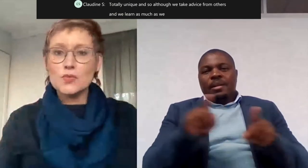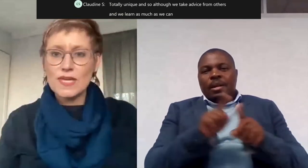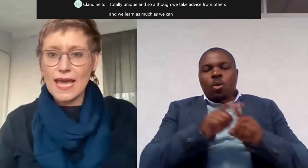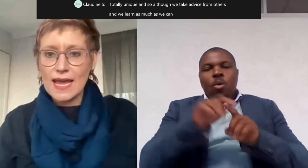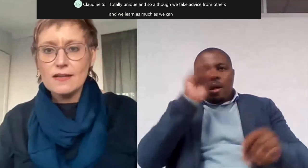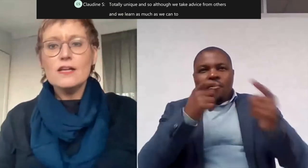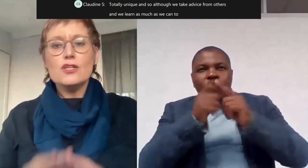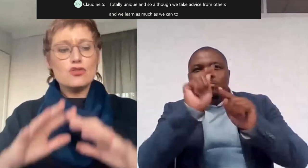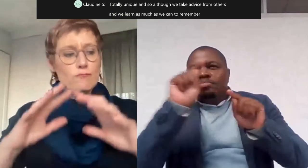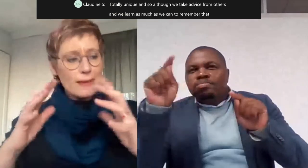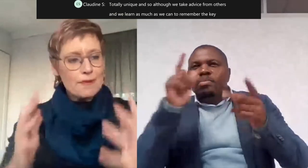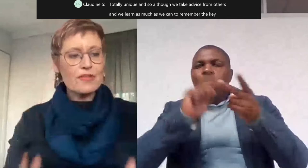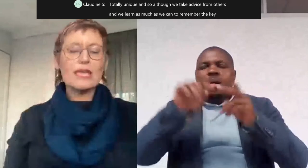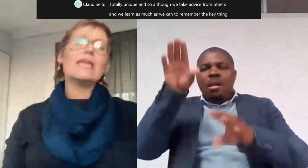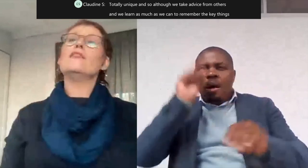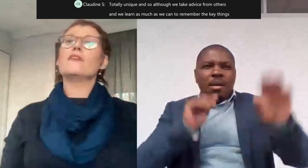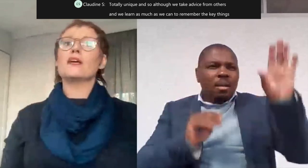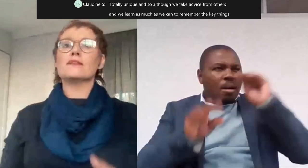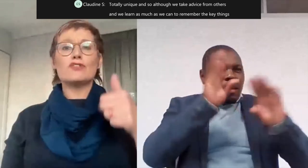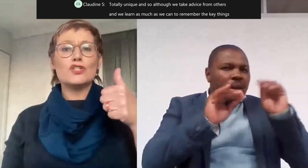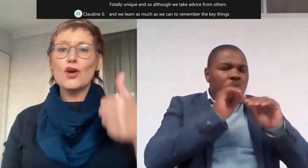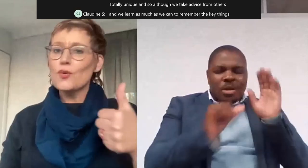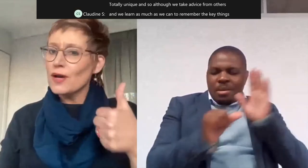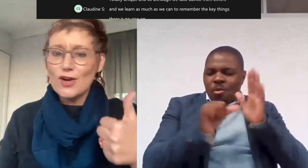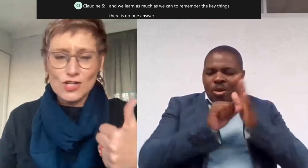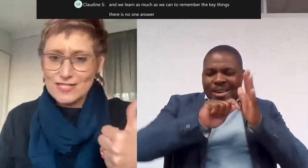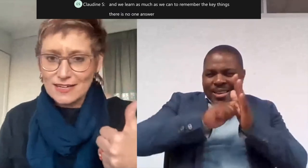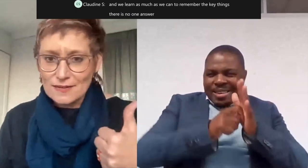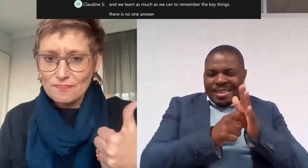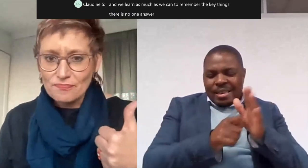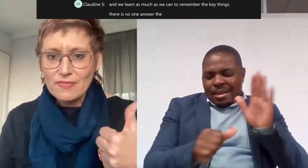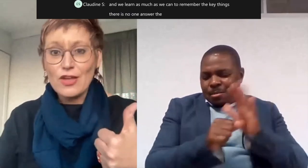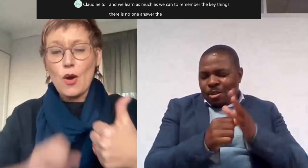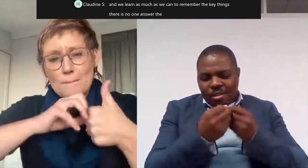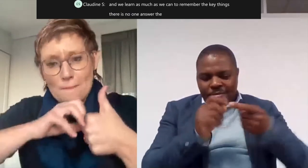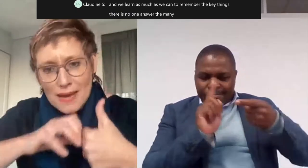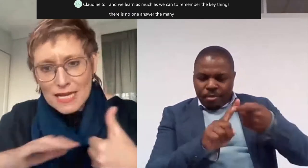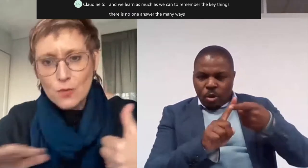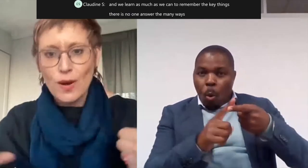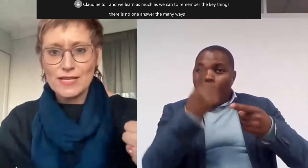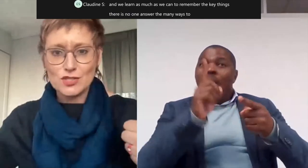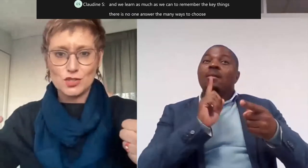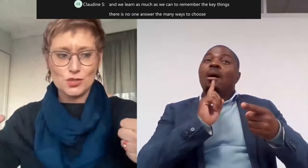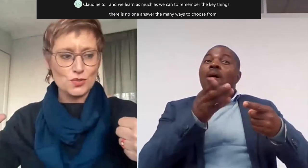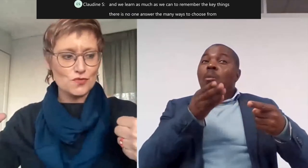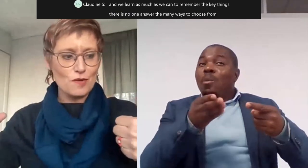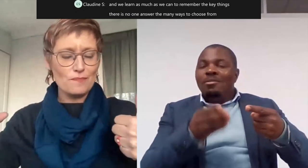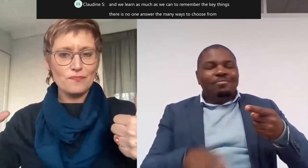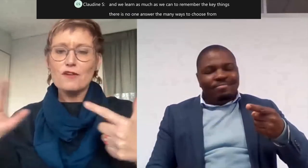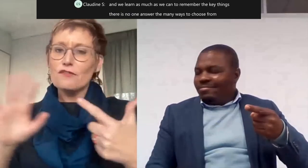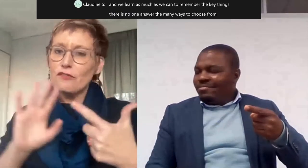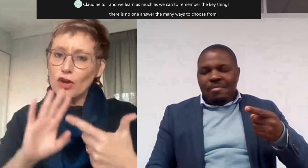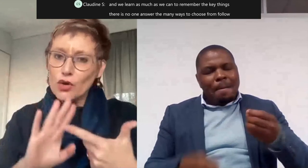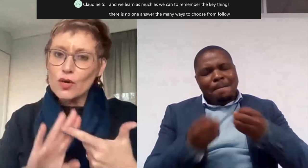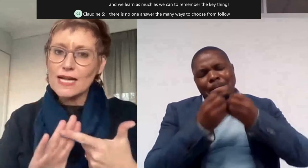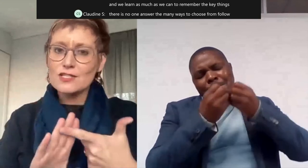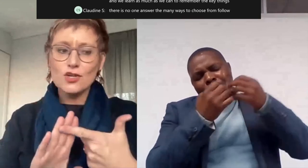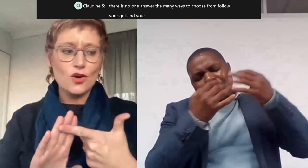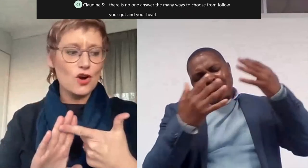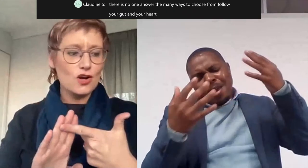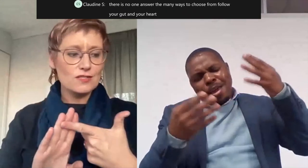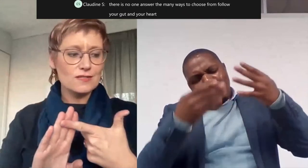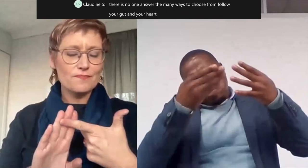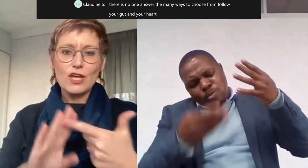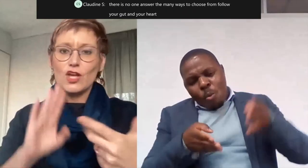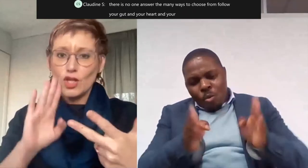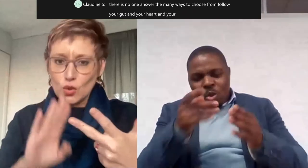as much as we can to remember the key things, there is no one answer. There are many ways to choose from. Follow your gut